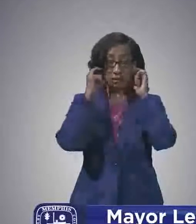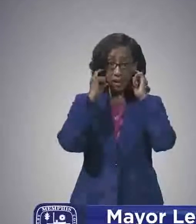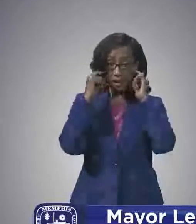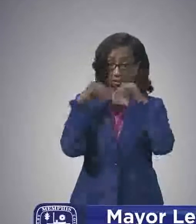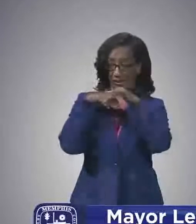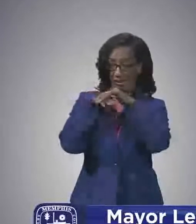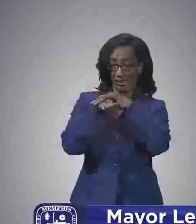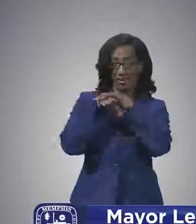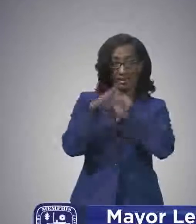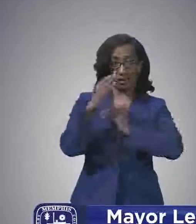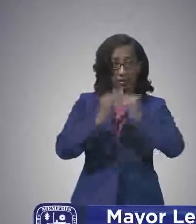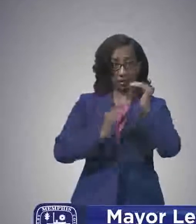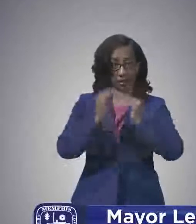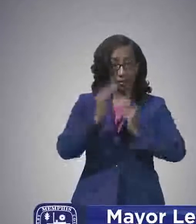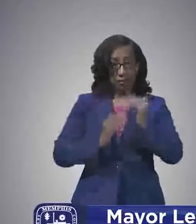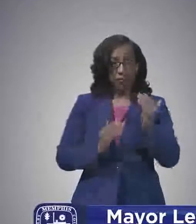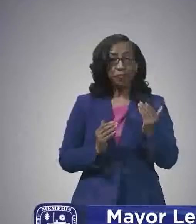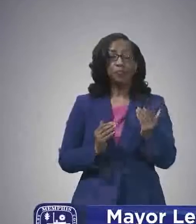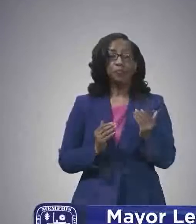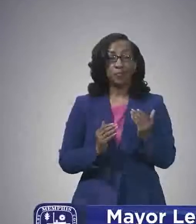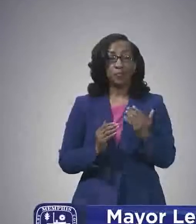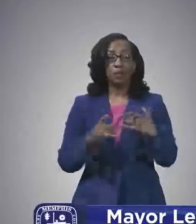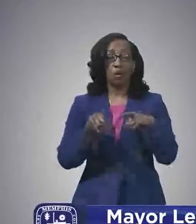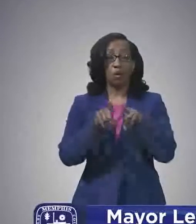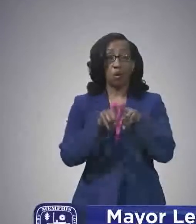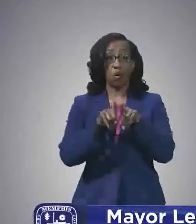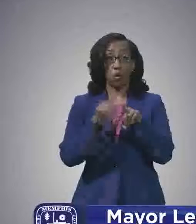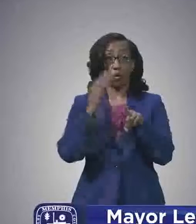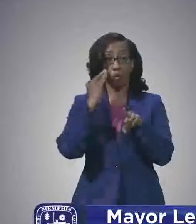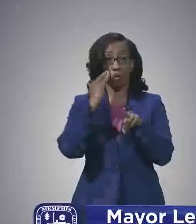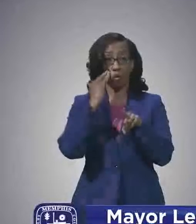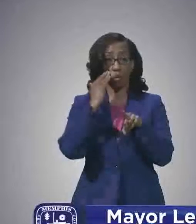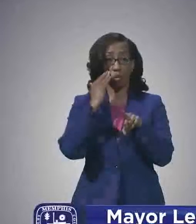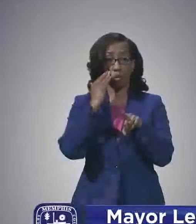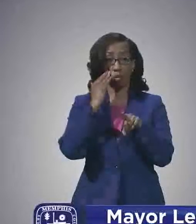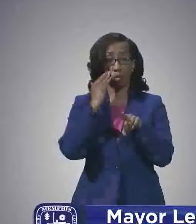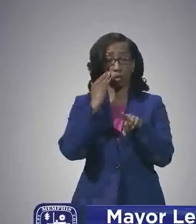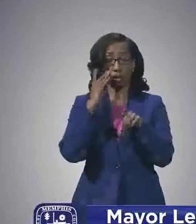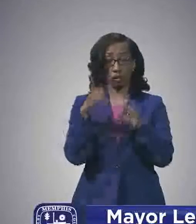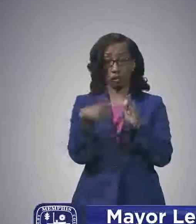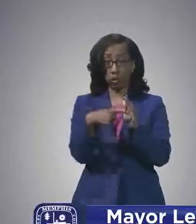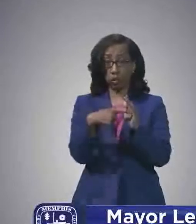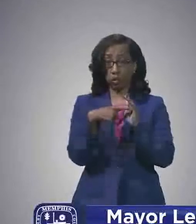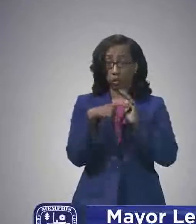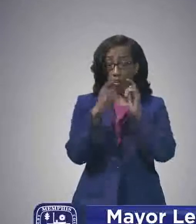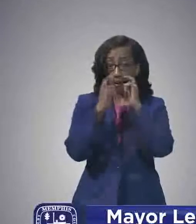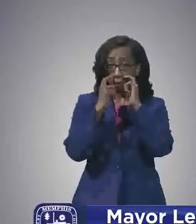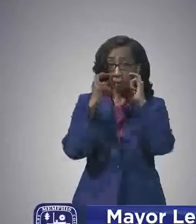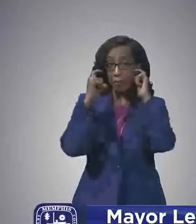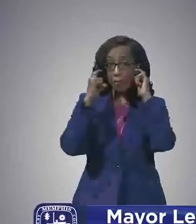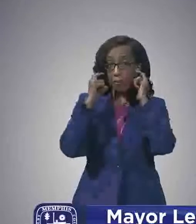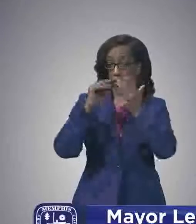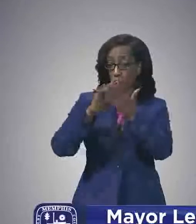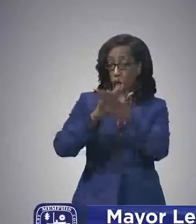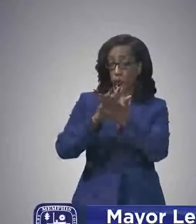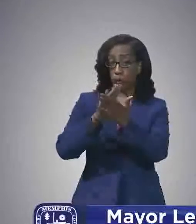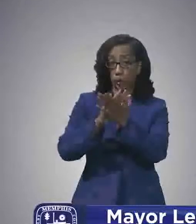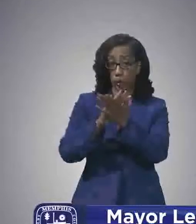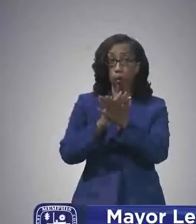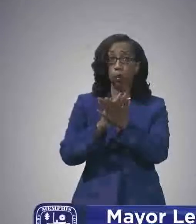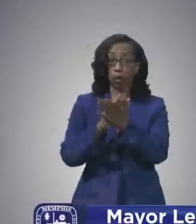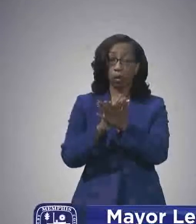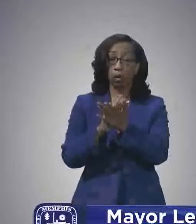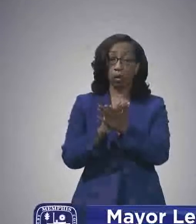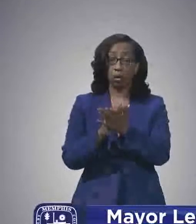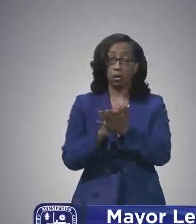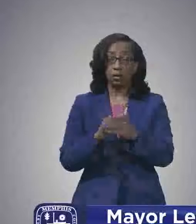locations. In addition to that, we all know about the requirement of masking in the schools. It's